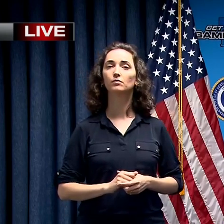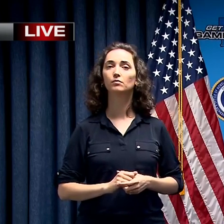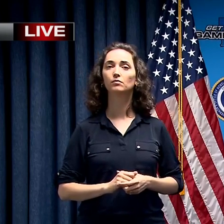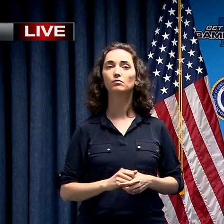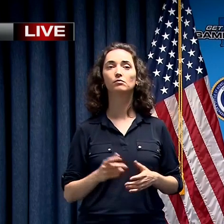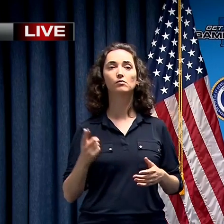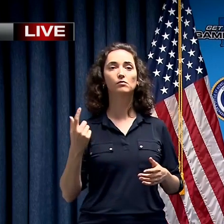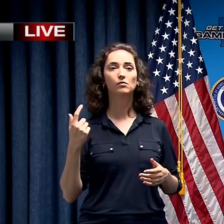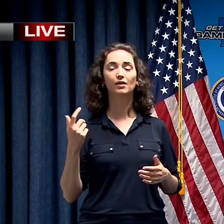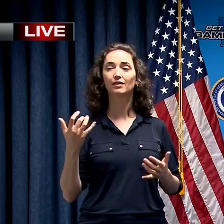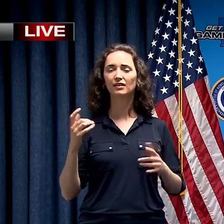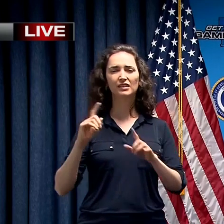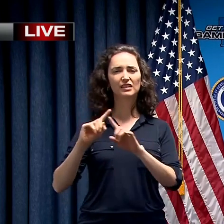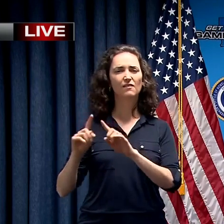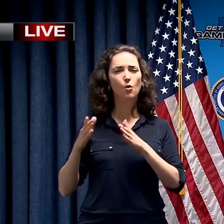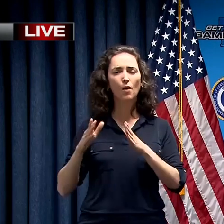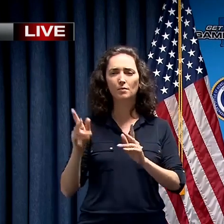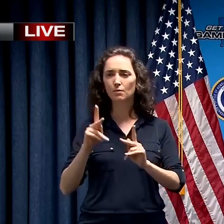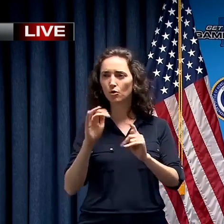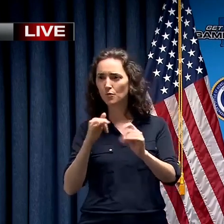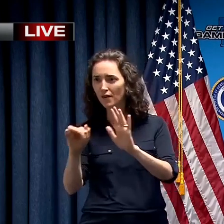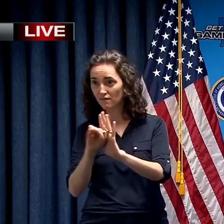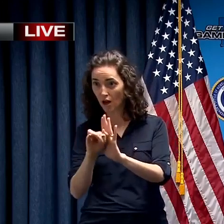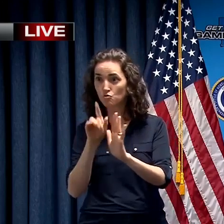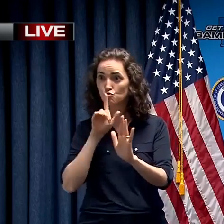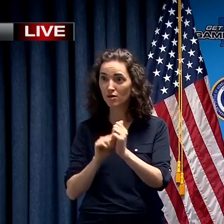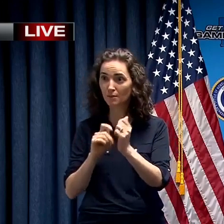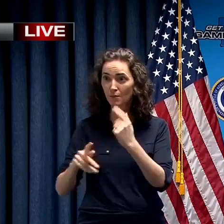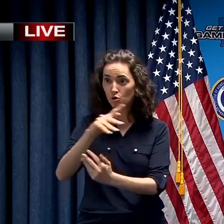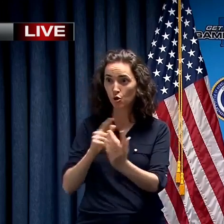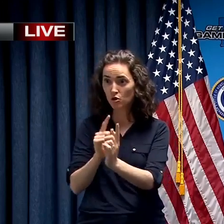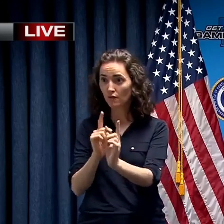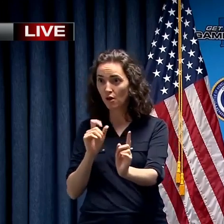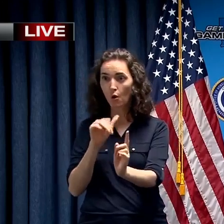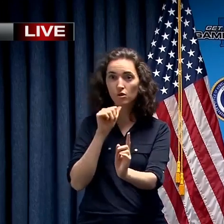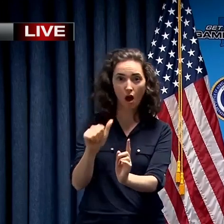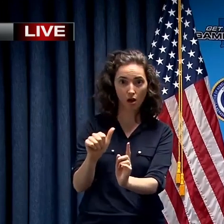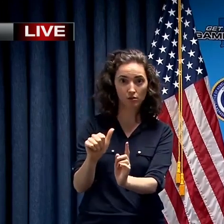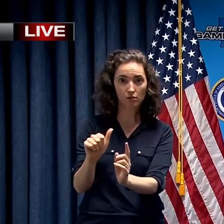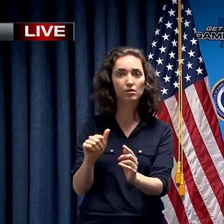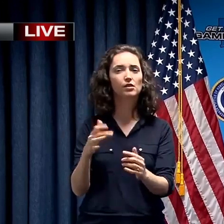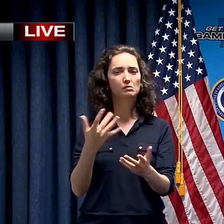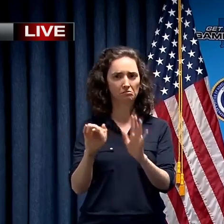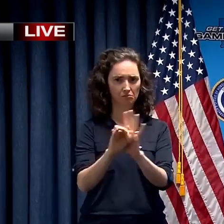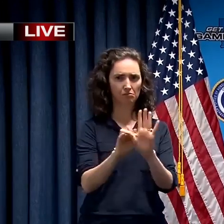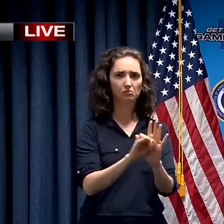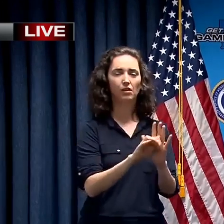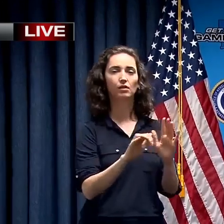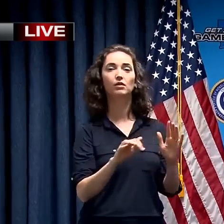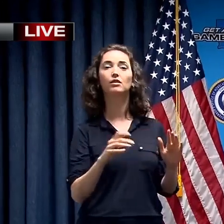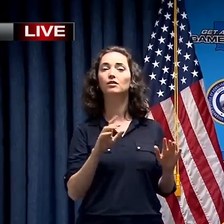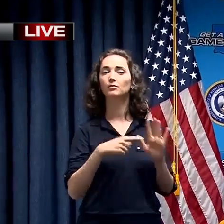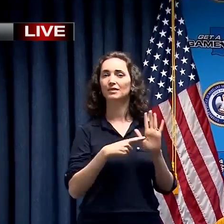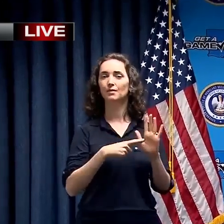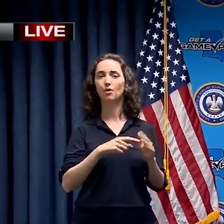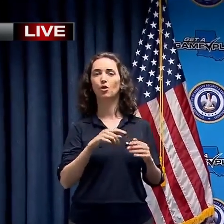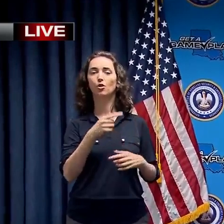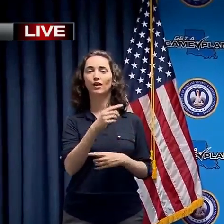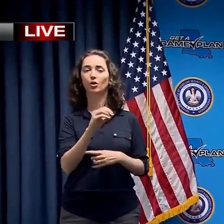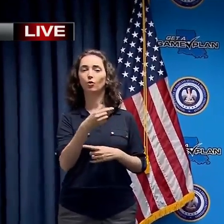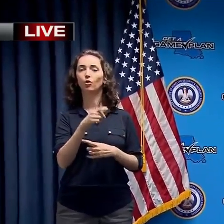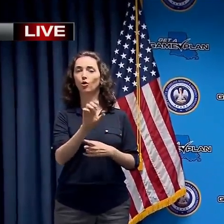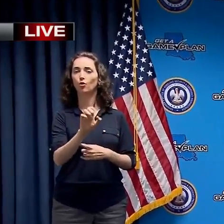actually social distancing or not, like Google, which just came out with its community mobility